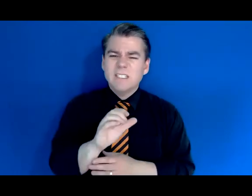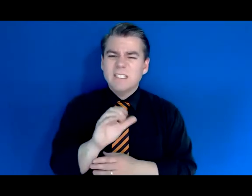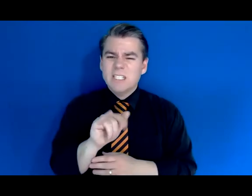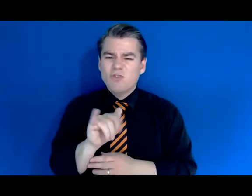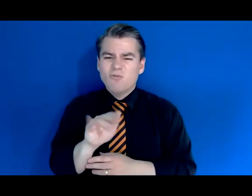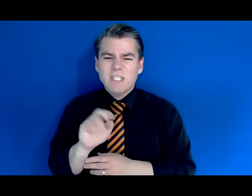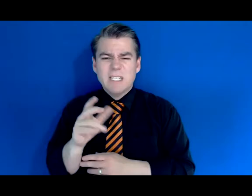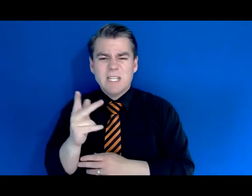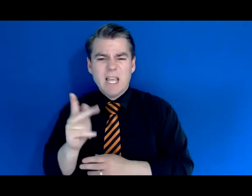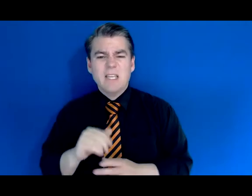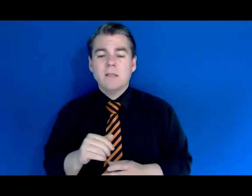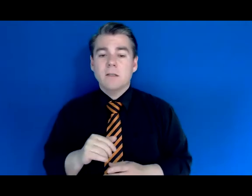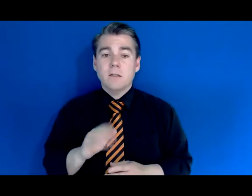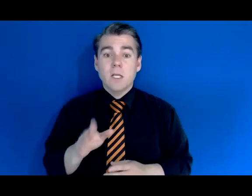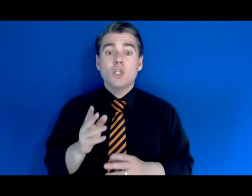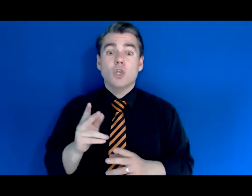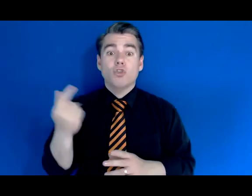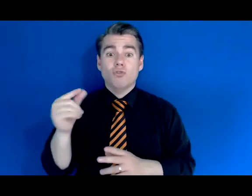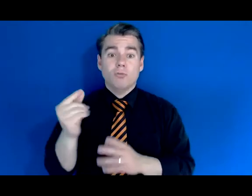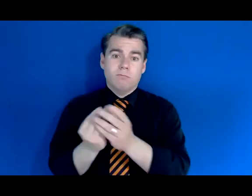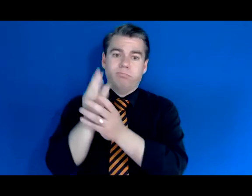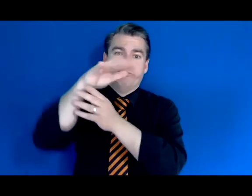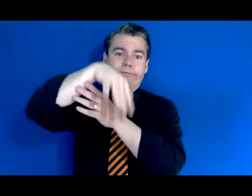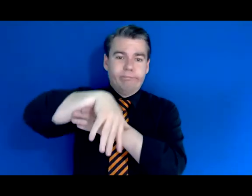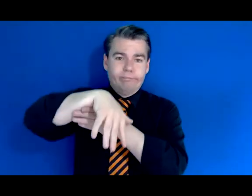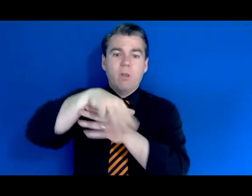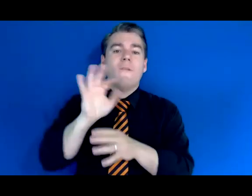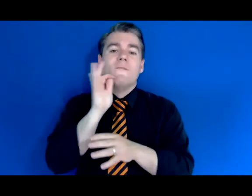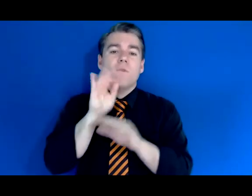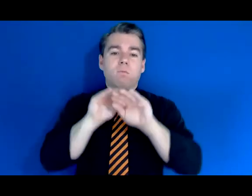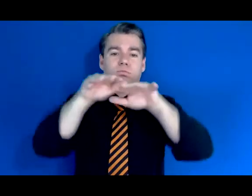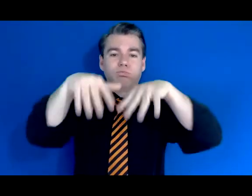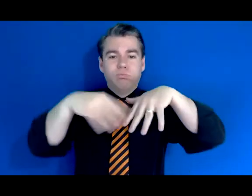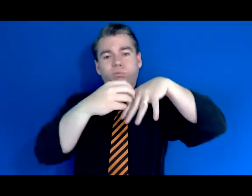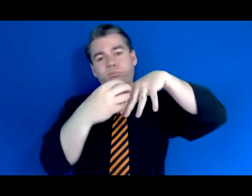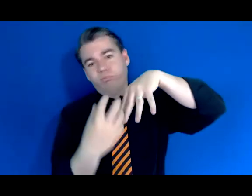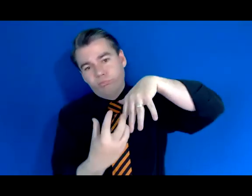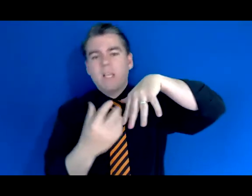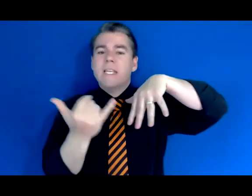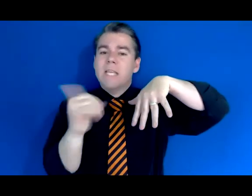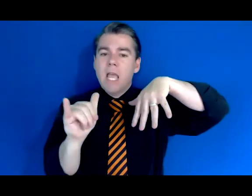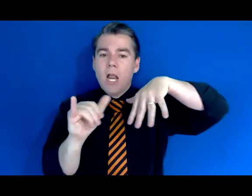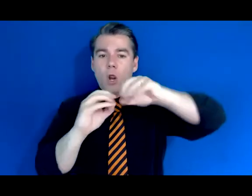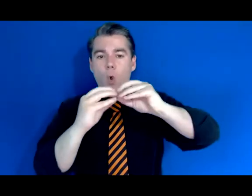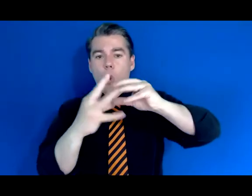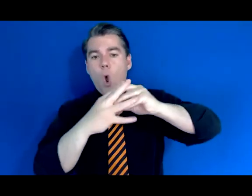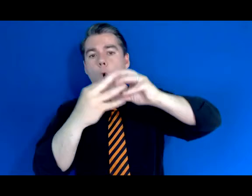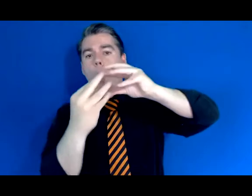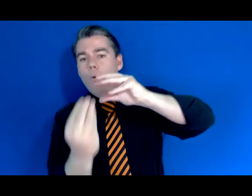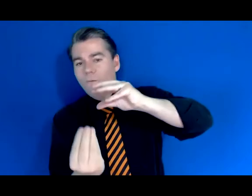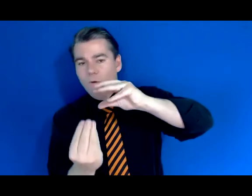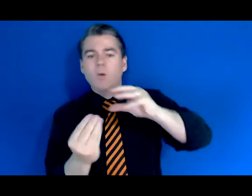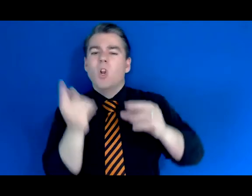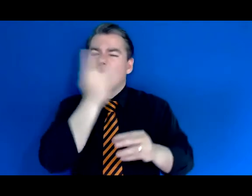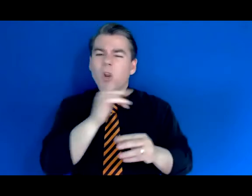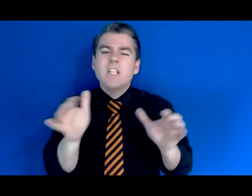evergreen tree with drooping branches. The fruit is yellow, oval in shape, and resembles small pumpkins.